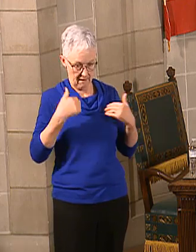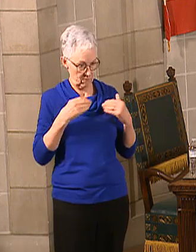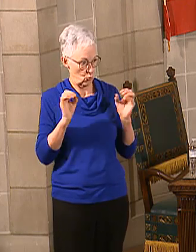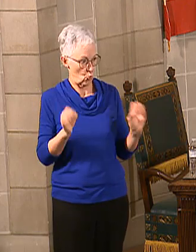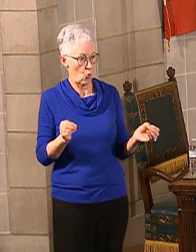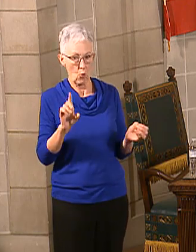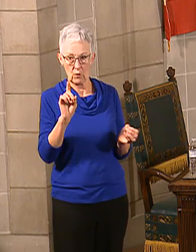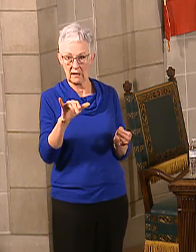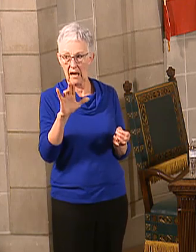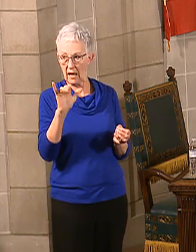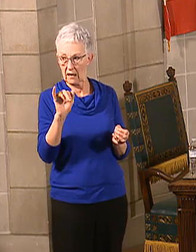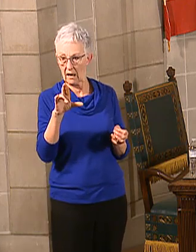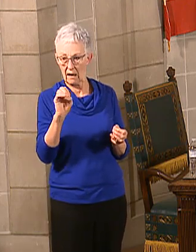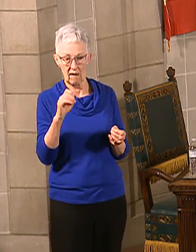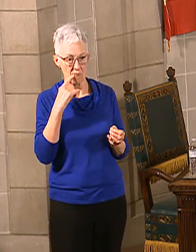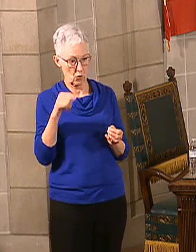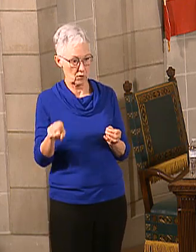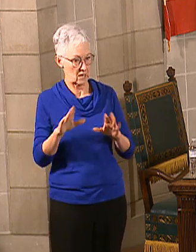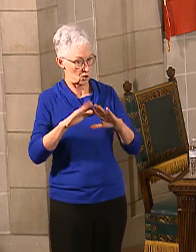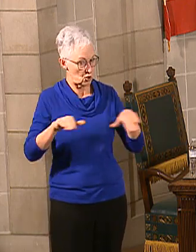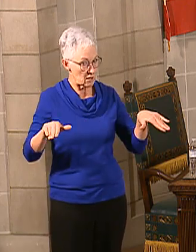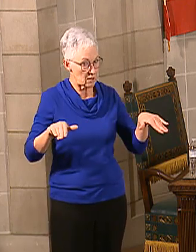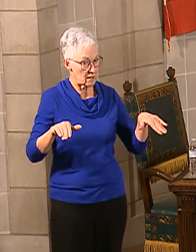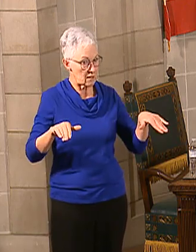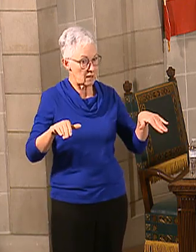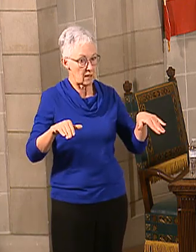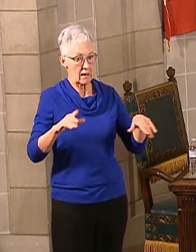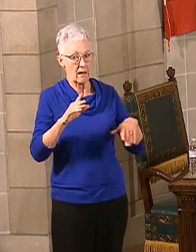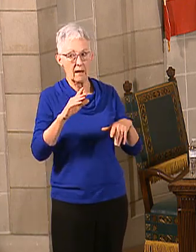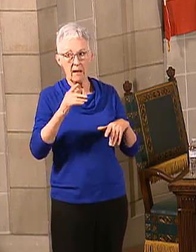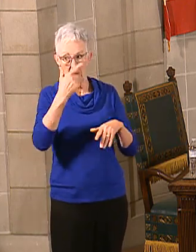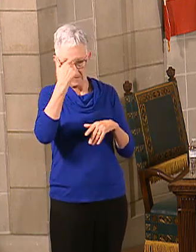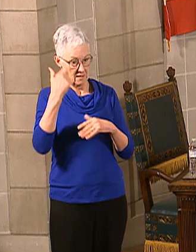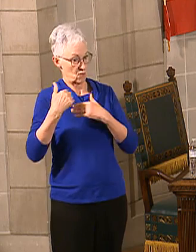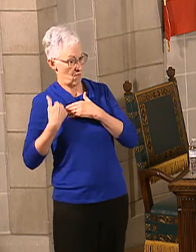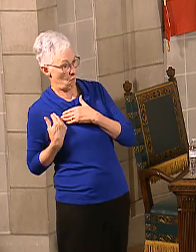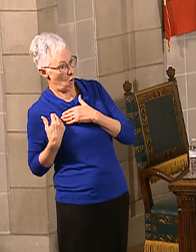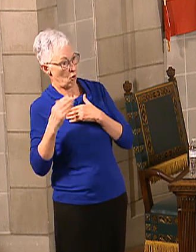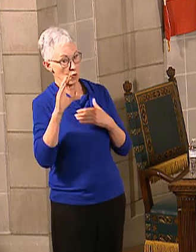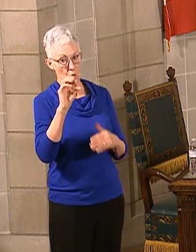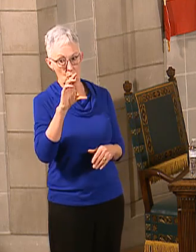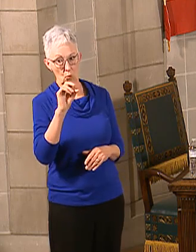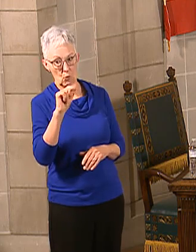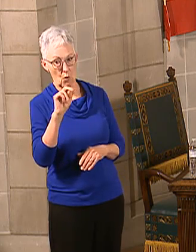be impacted by this and can get that deferral till after May 31st.